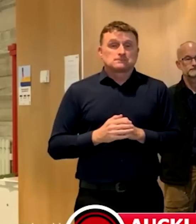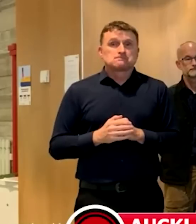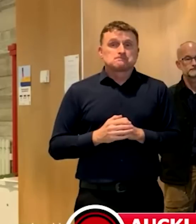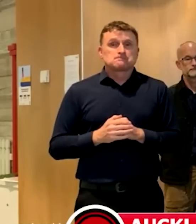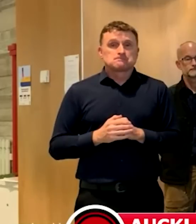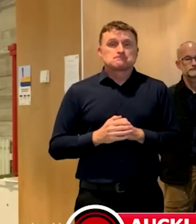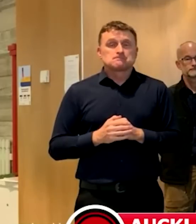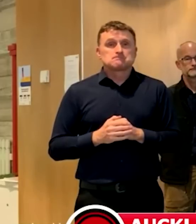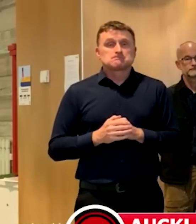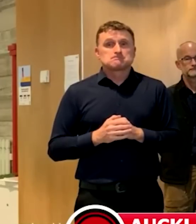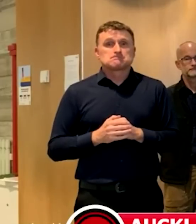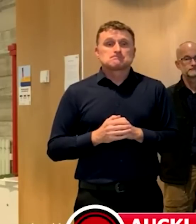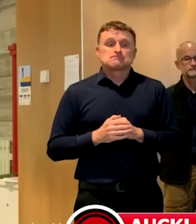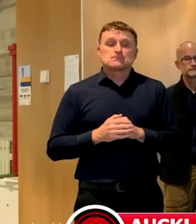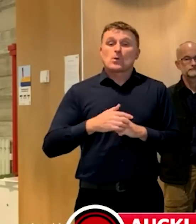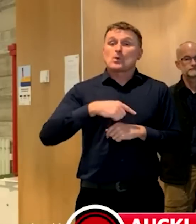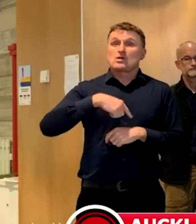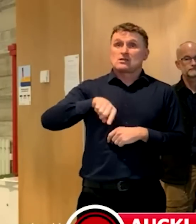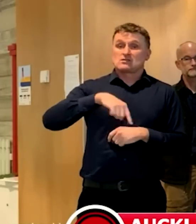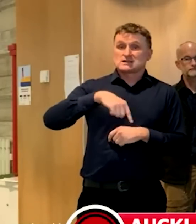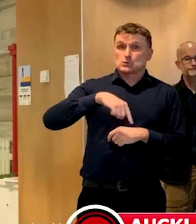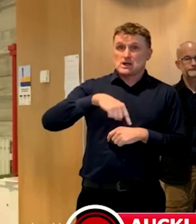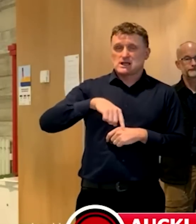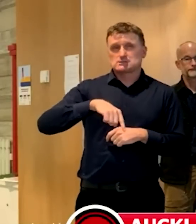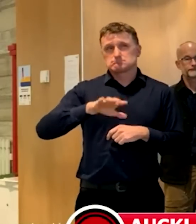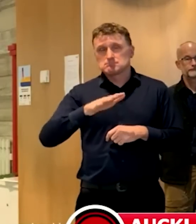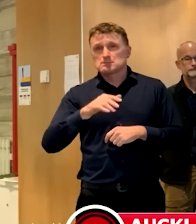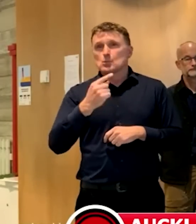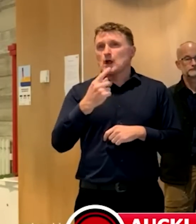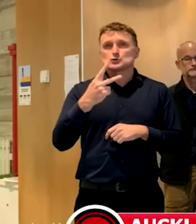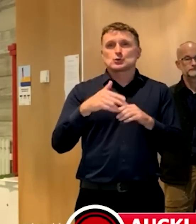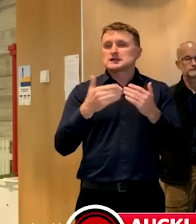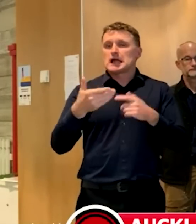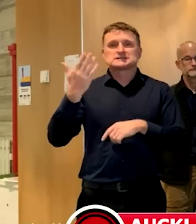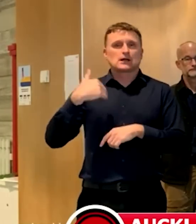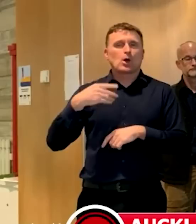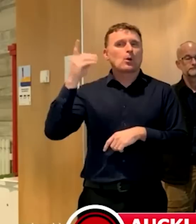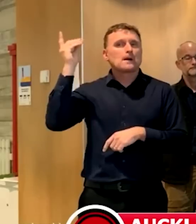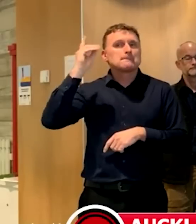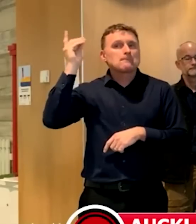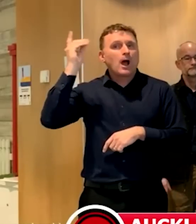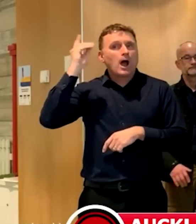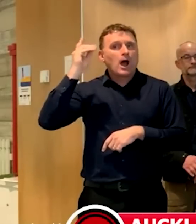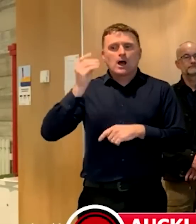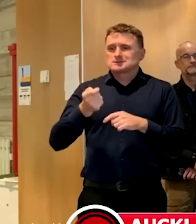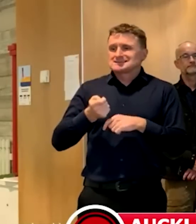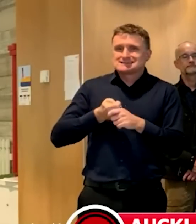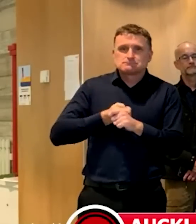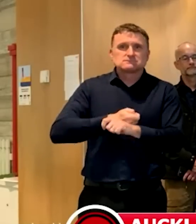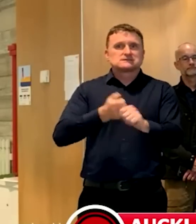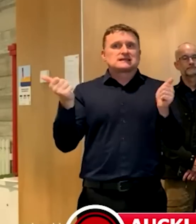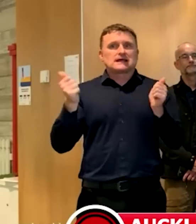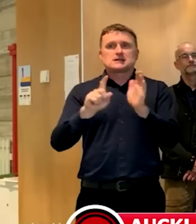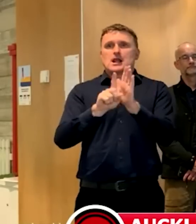earlier in, well, it wasn't earlier in the week, we are early in the week. A couple of days ago, we did issue an emergency mobile alert in relation to some